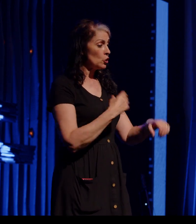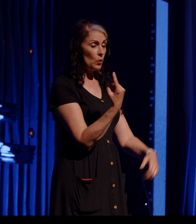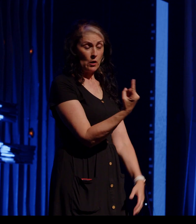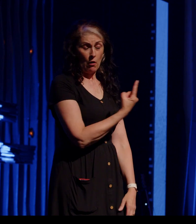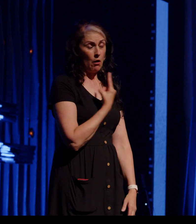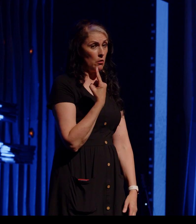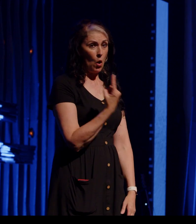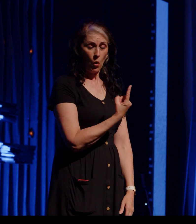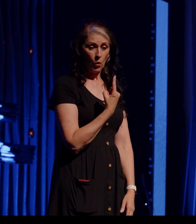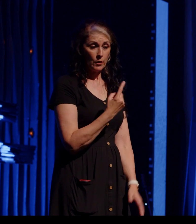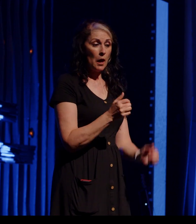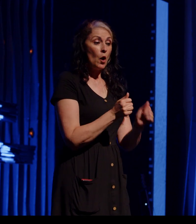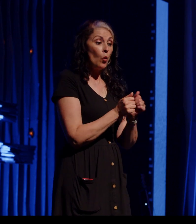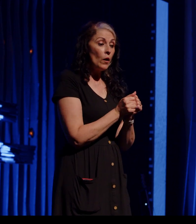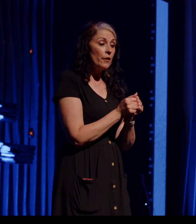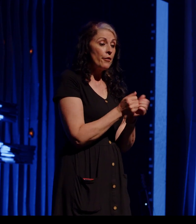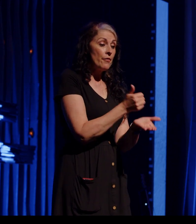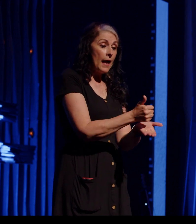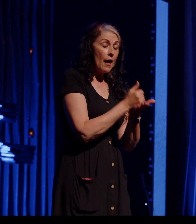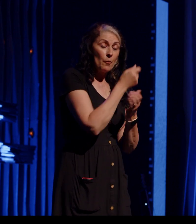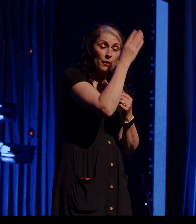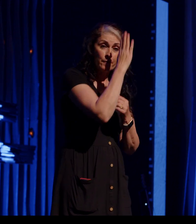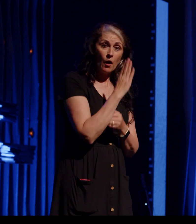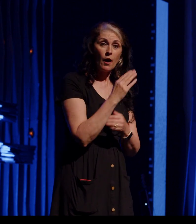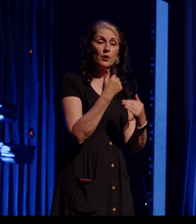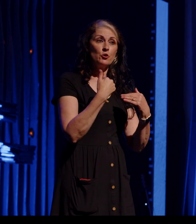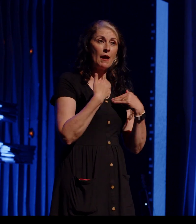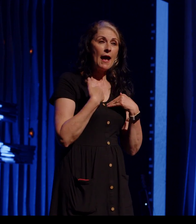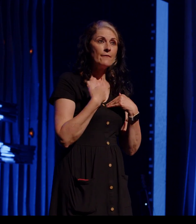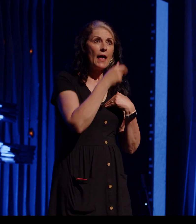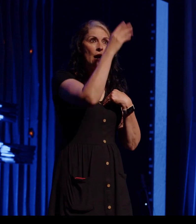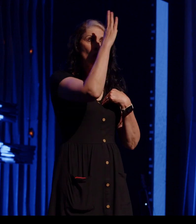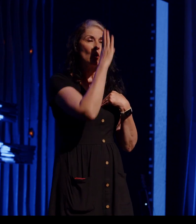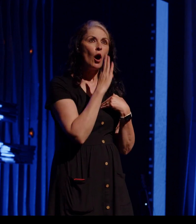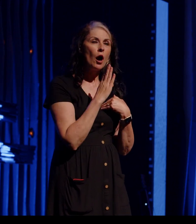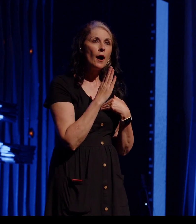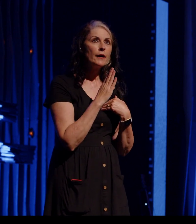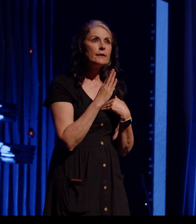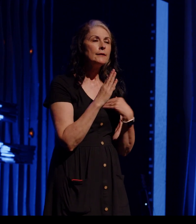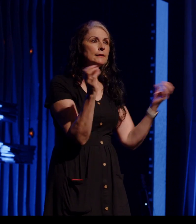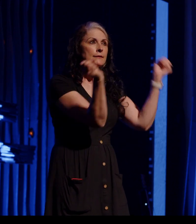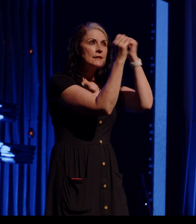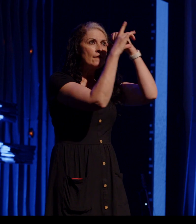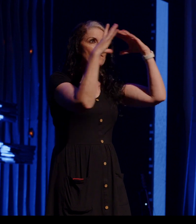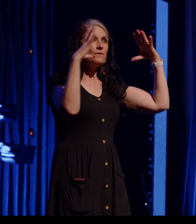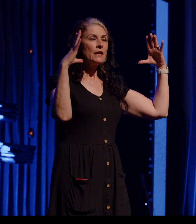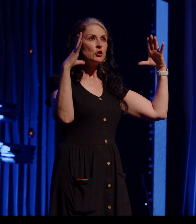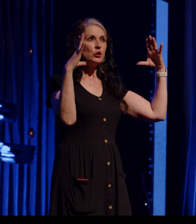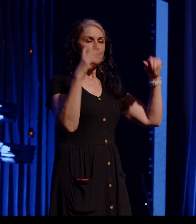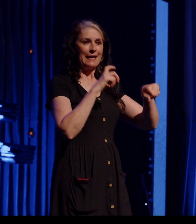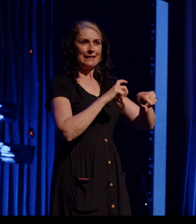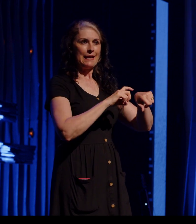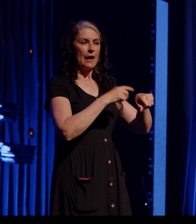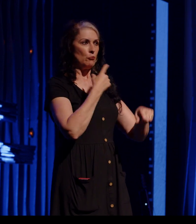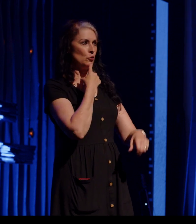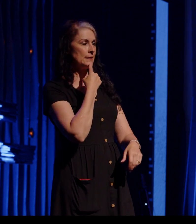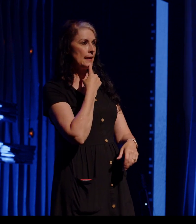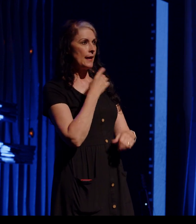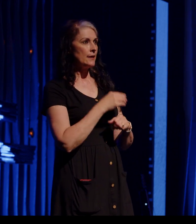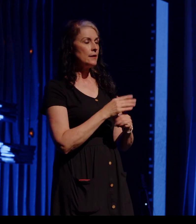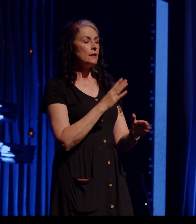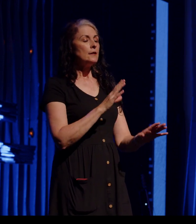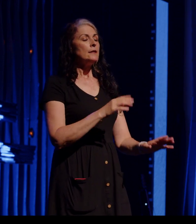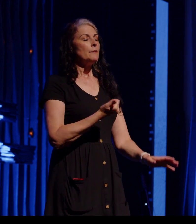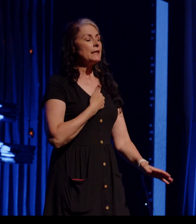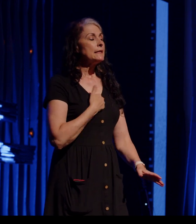own. But with God's help, He gives you those God's visions at times that just say,